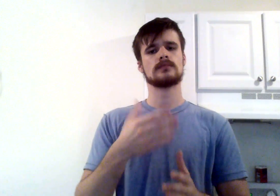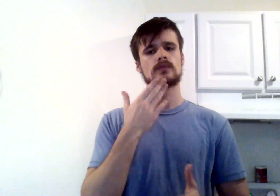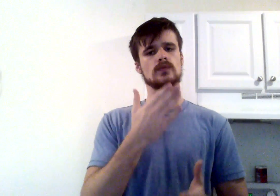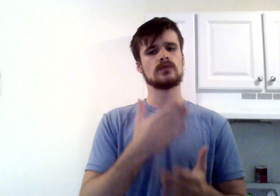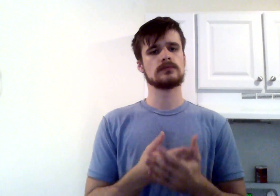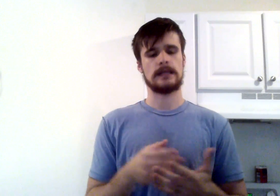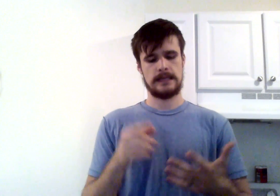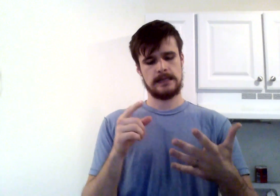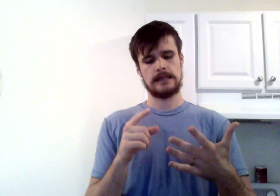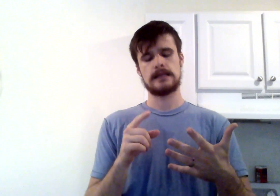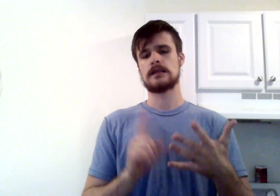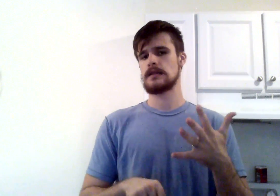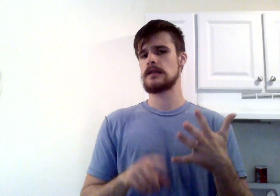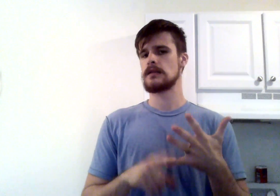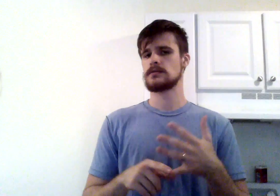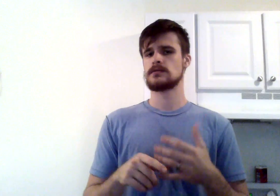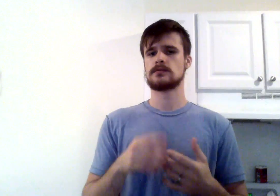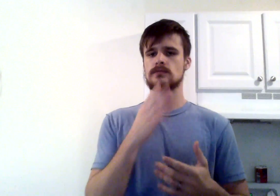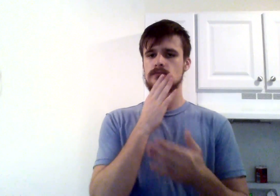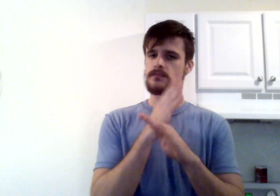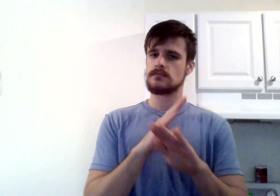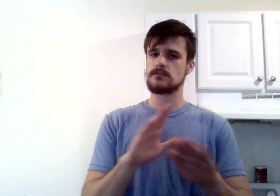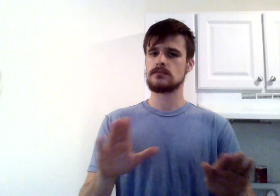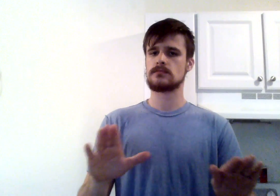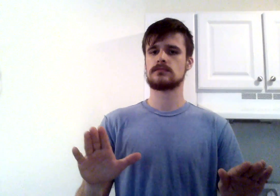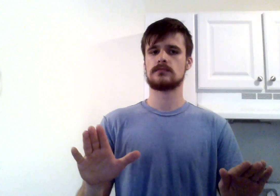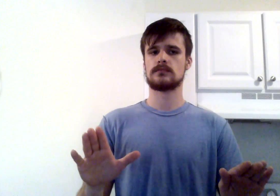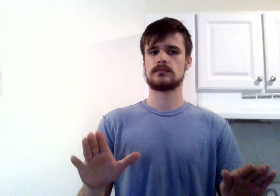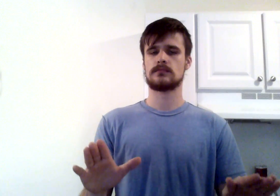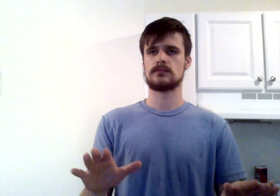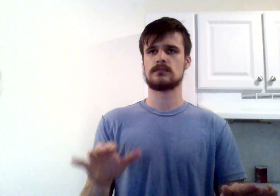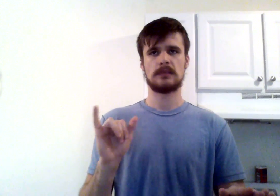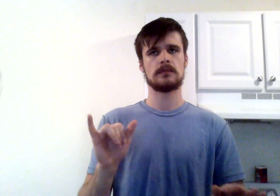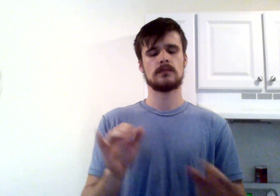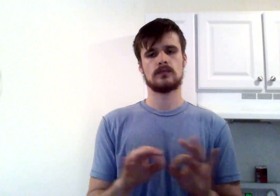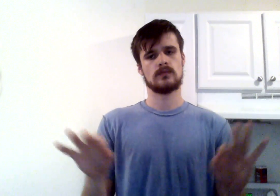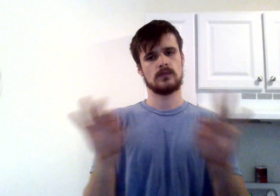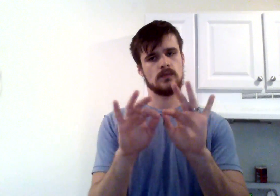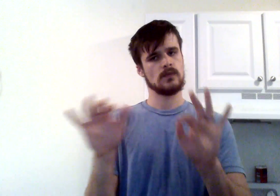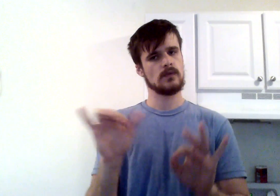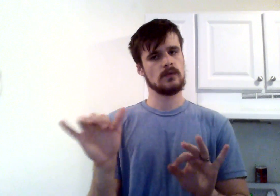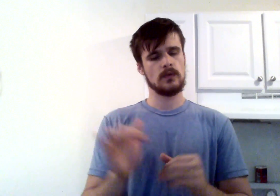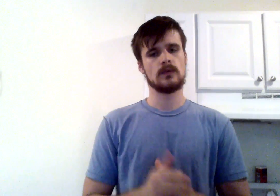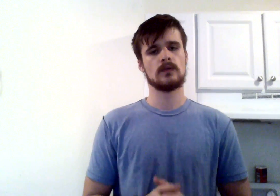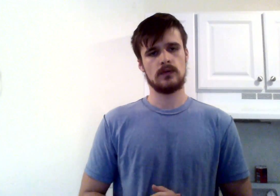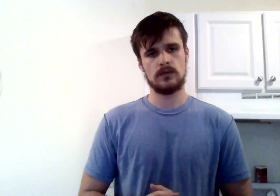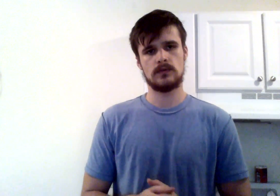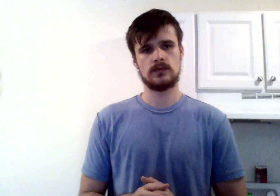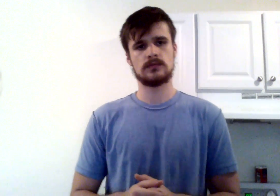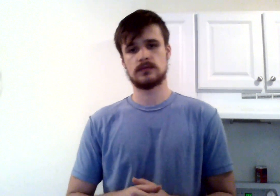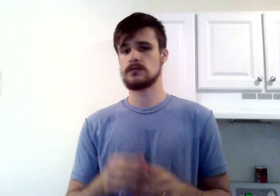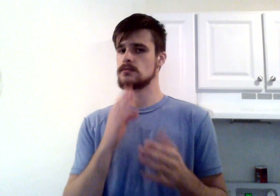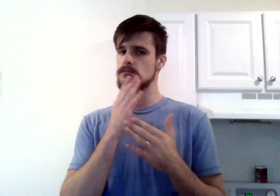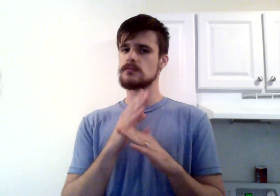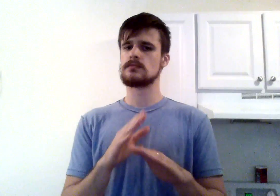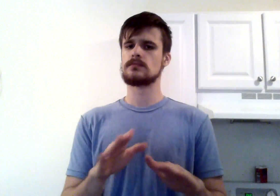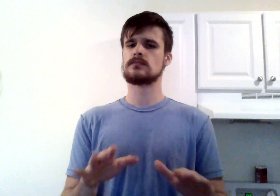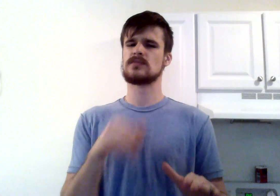There's nothing wrong with a bit of silence in a talk, is there? We don't have to fill it with ums and ahs. Can be